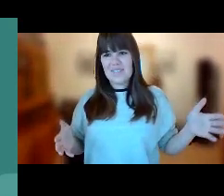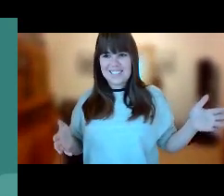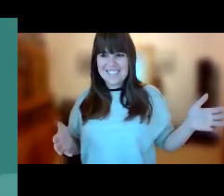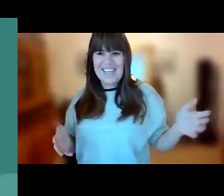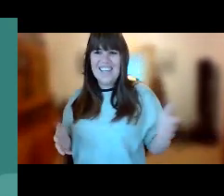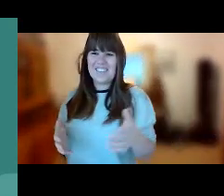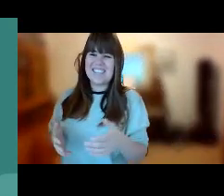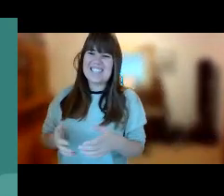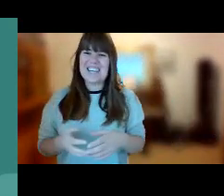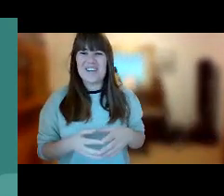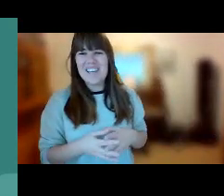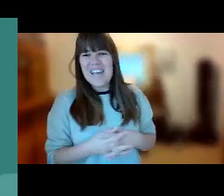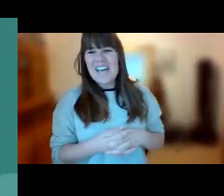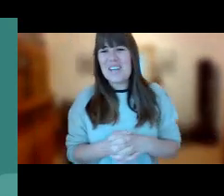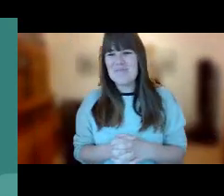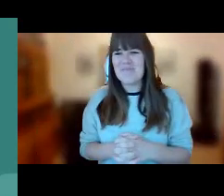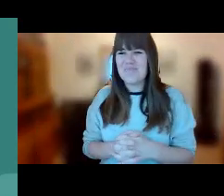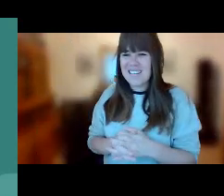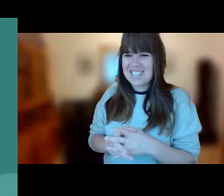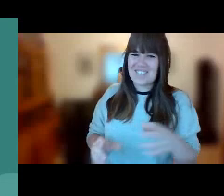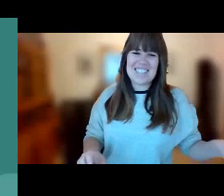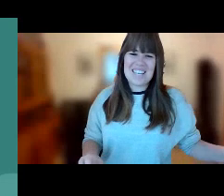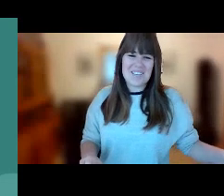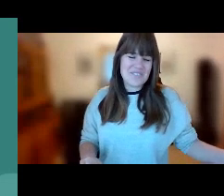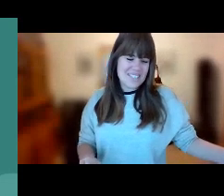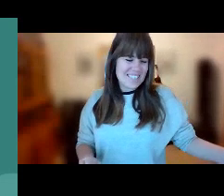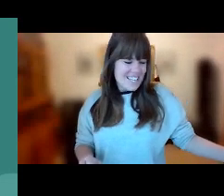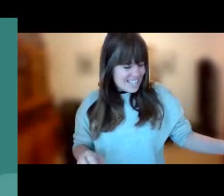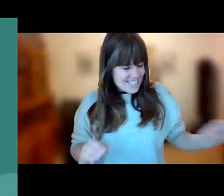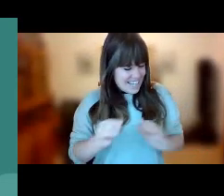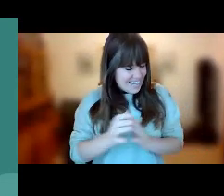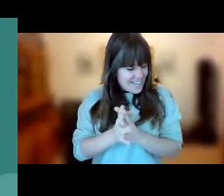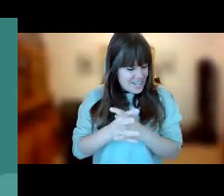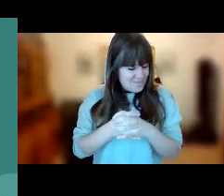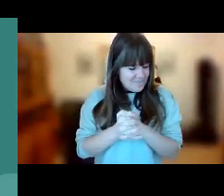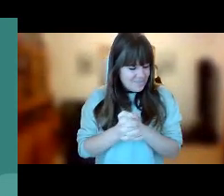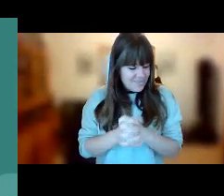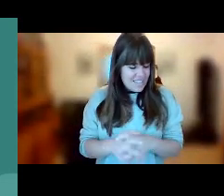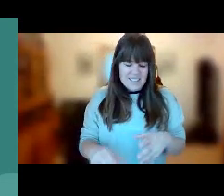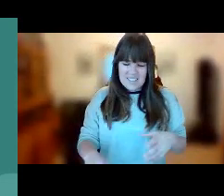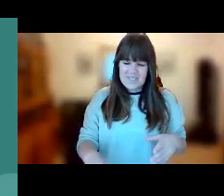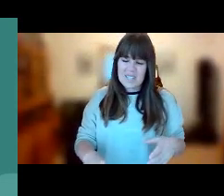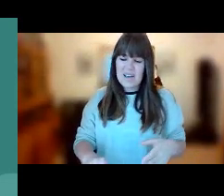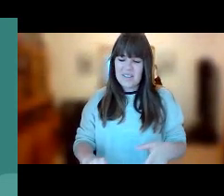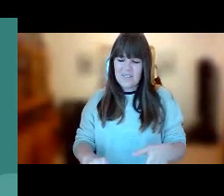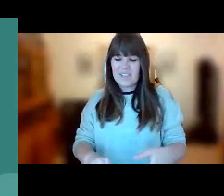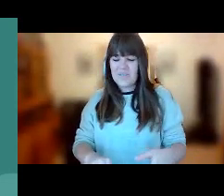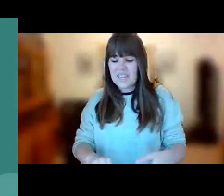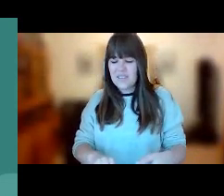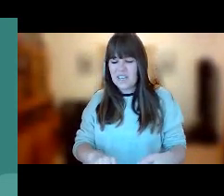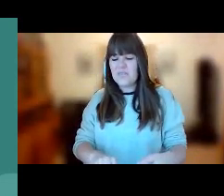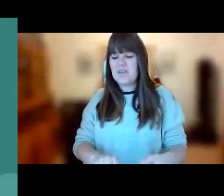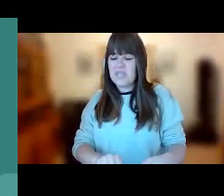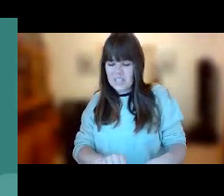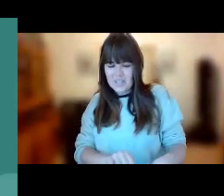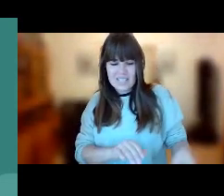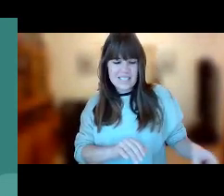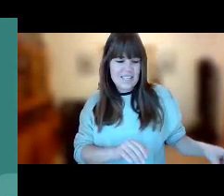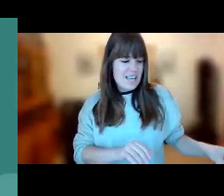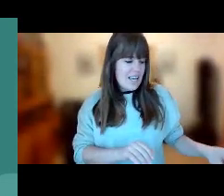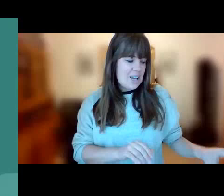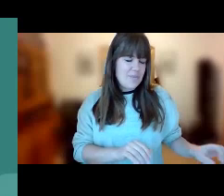bombarding information at you in the time, but it's something to take forward. So yeah, just thinking about the way that we kind of build